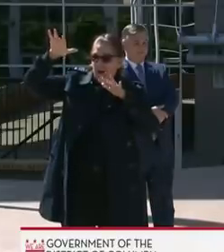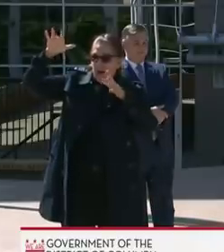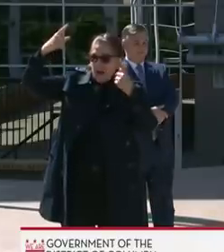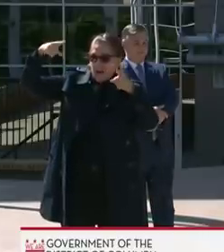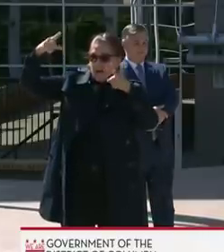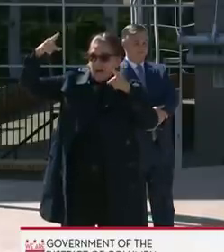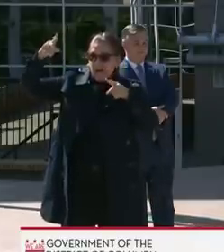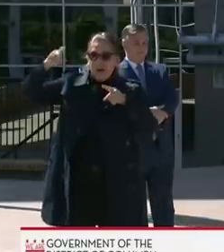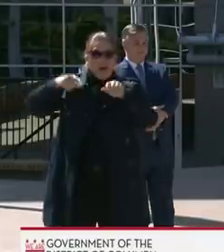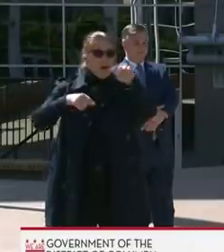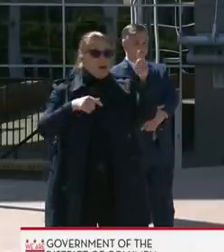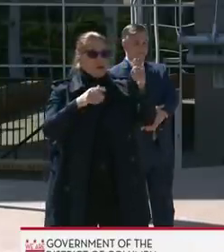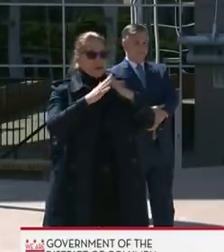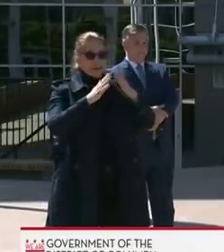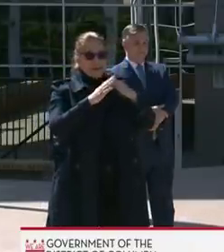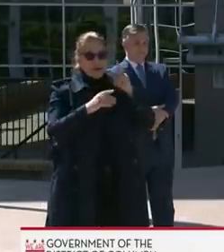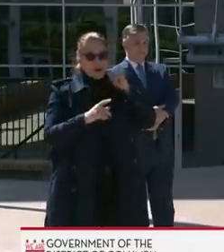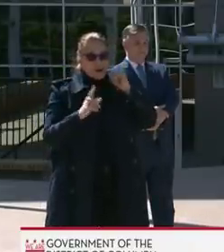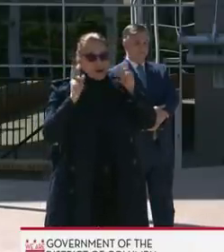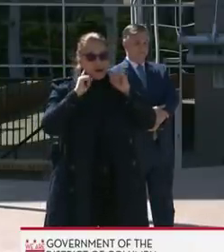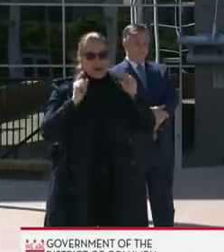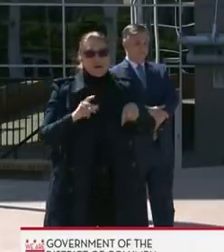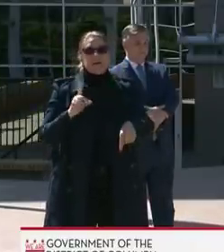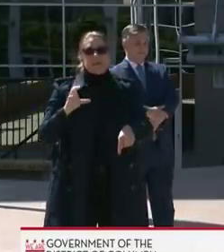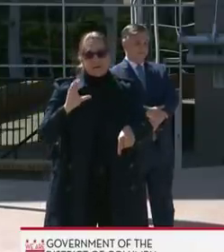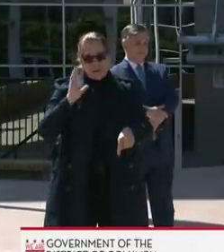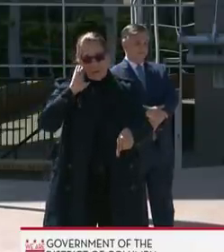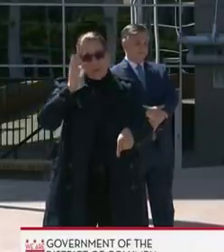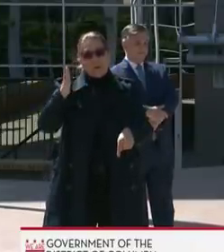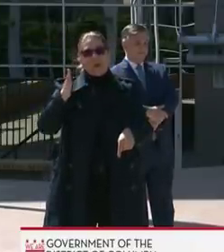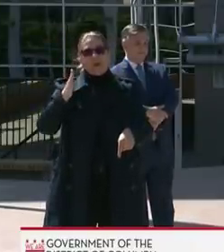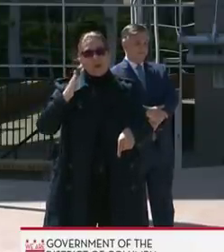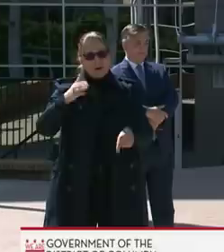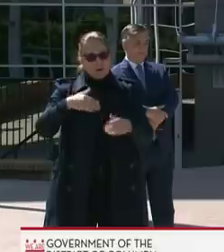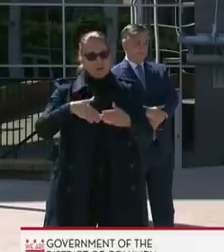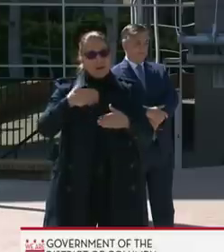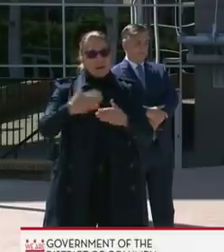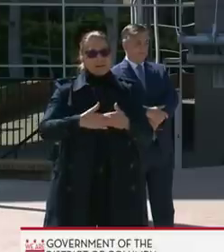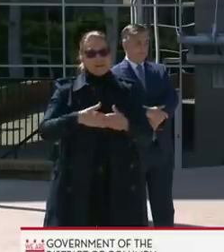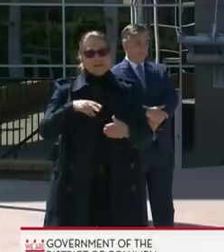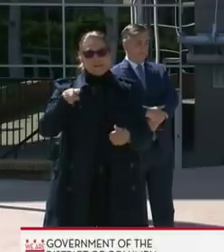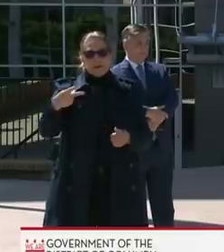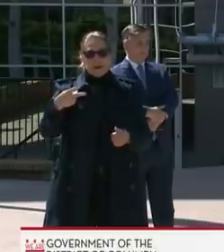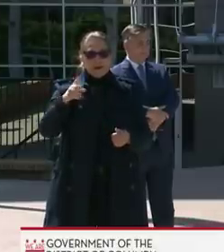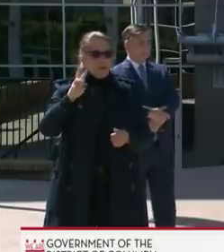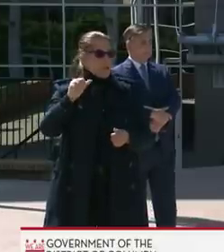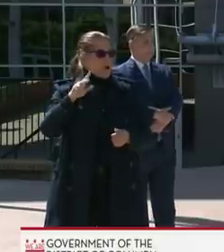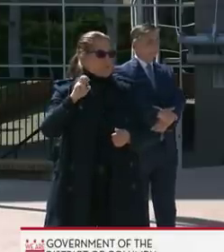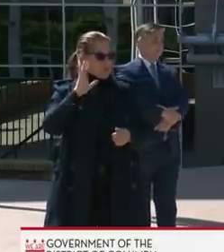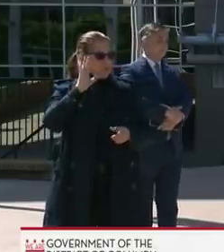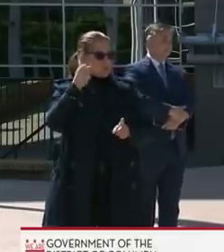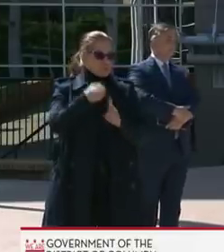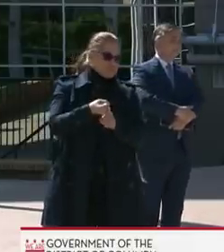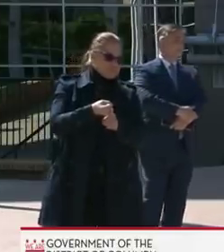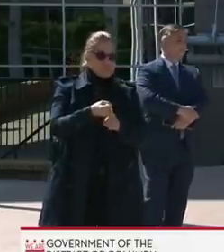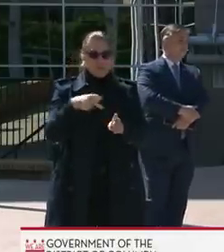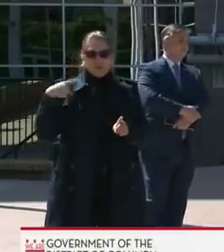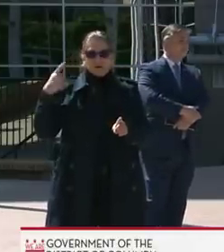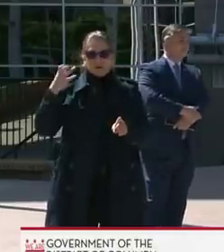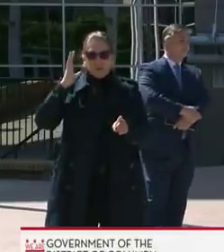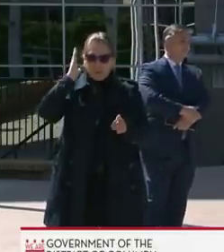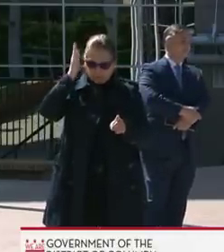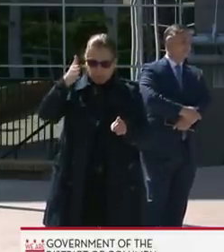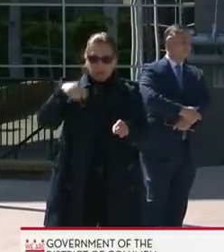about, that D.C. could be in the second wave. Yes. Is there some? I heard the president specifically